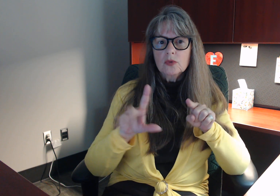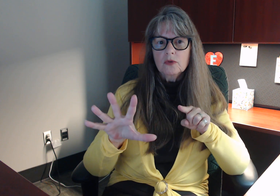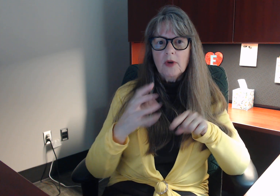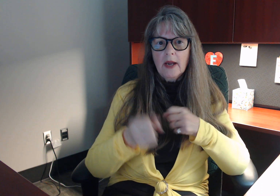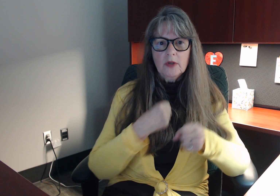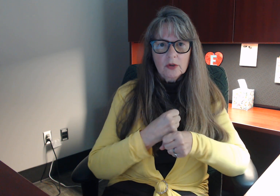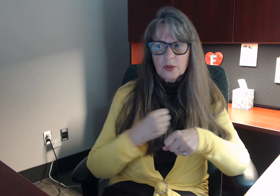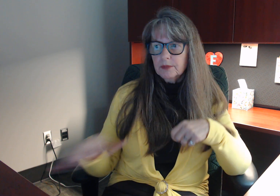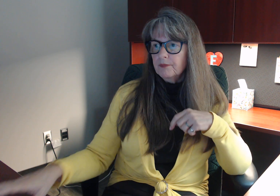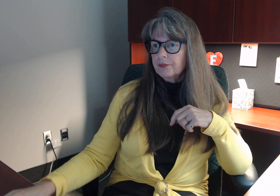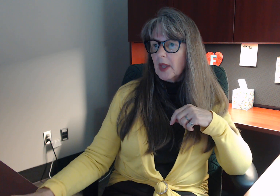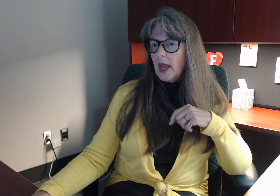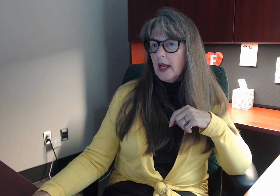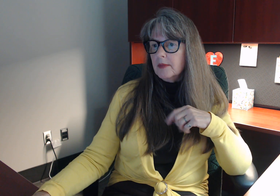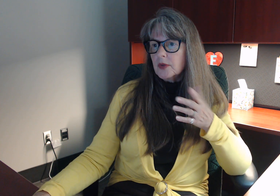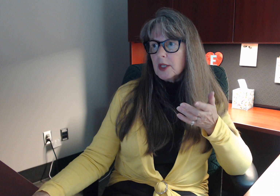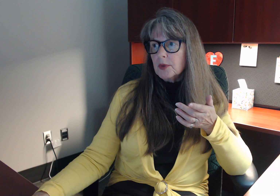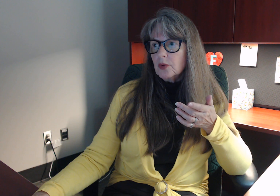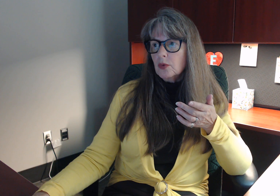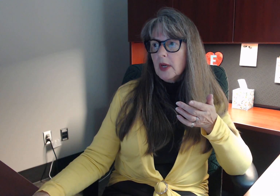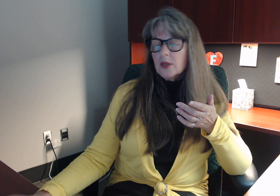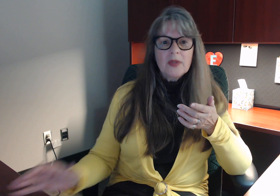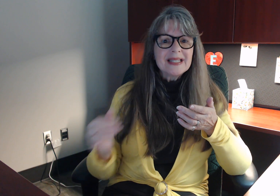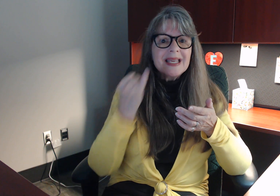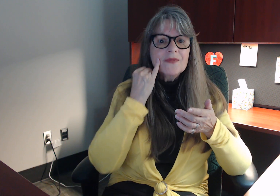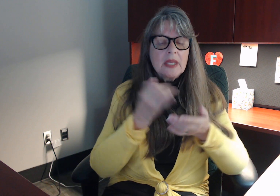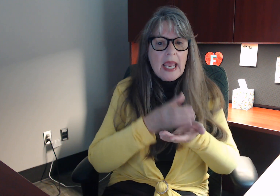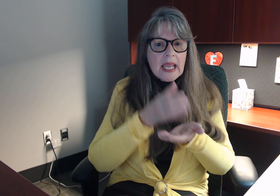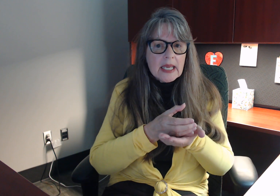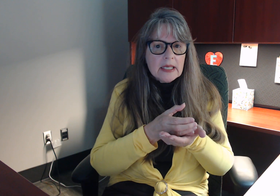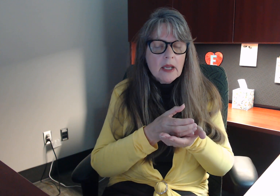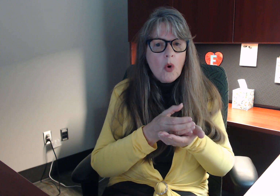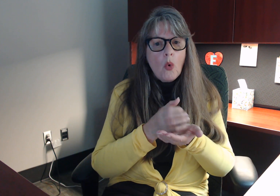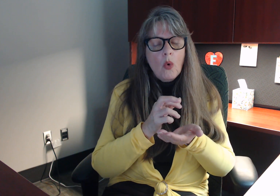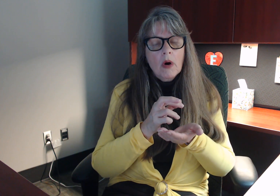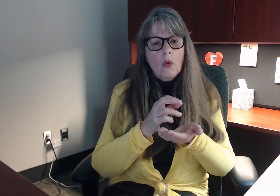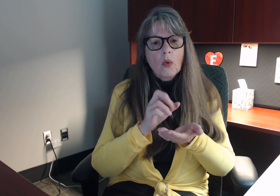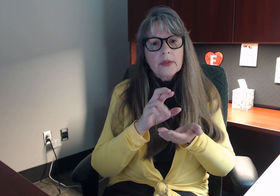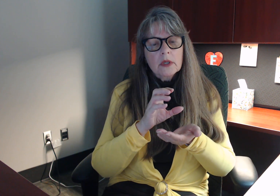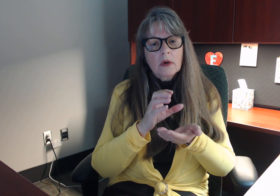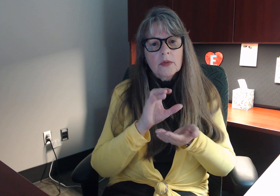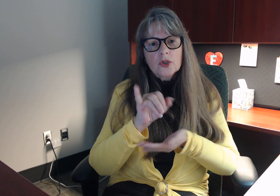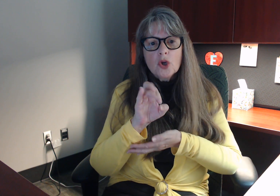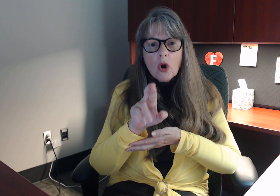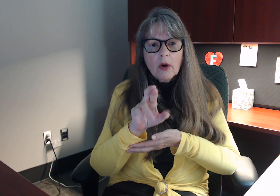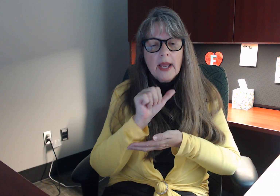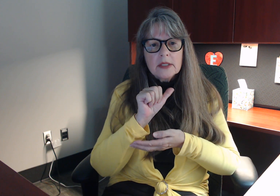5 years. So that's pretty cool. So that's if the can or the jar has not